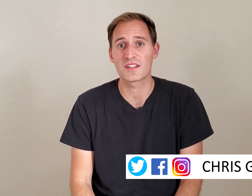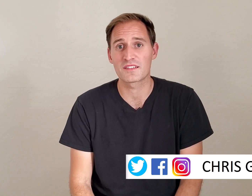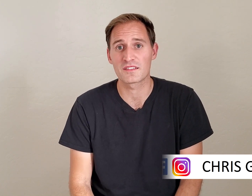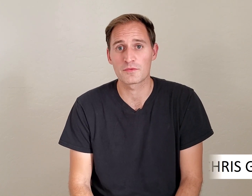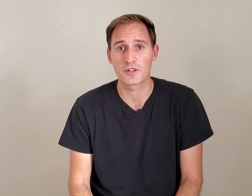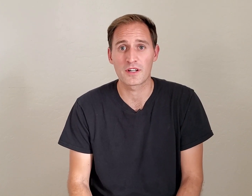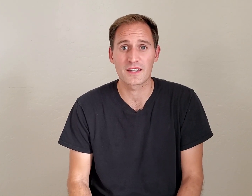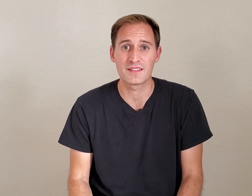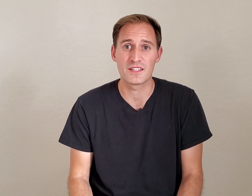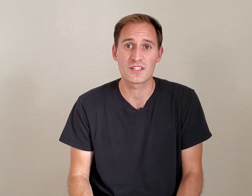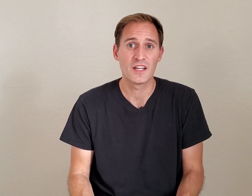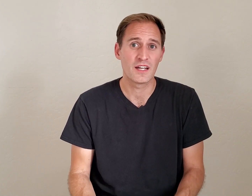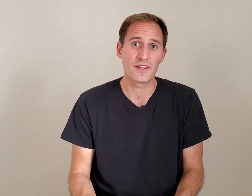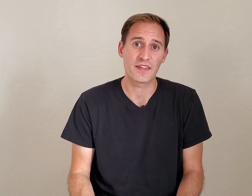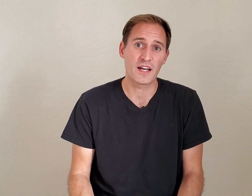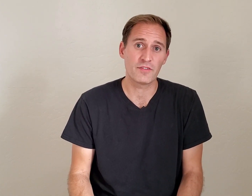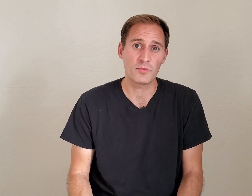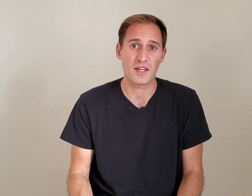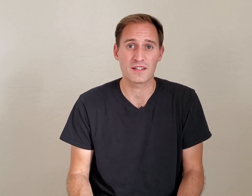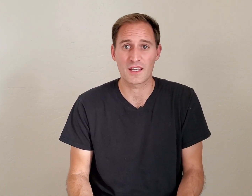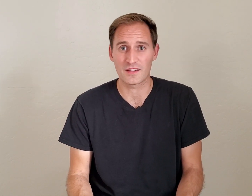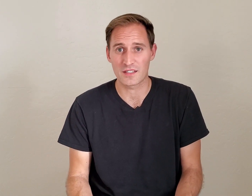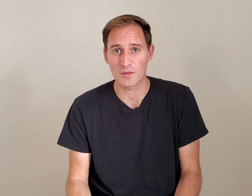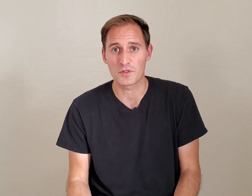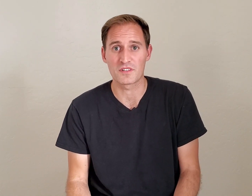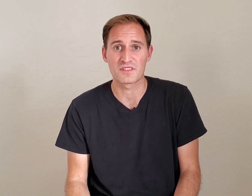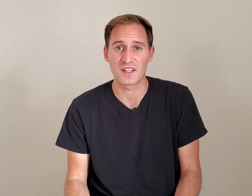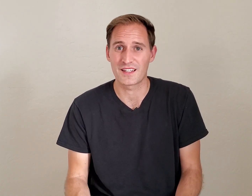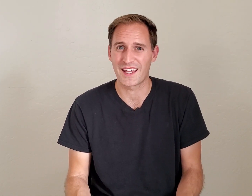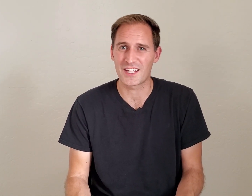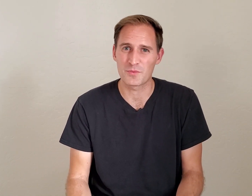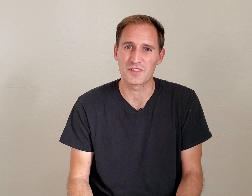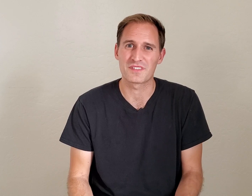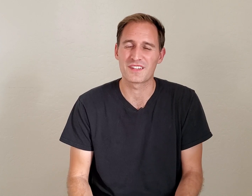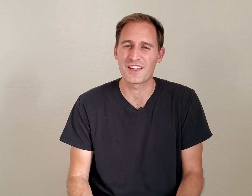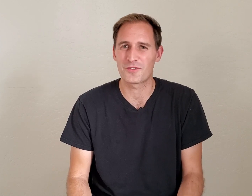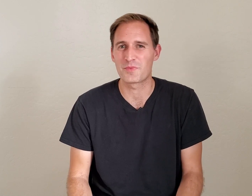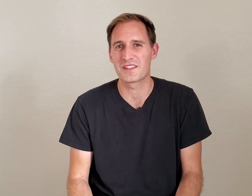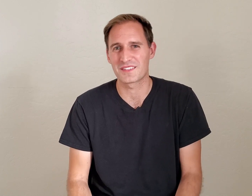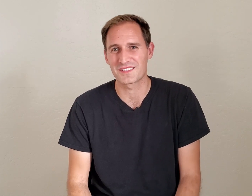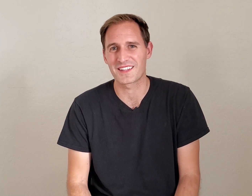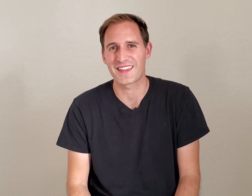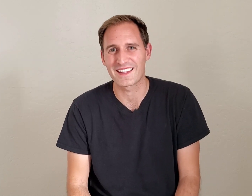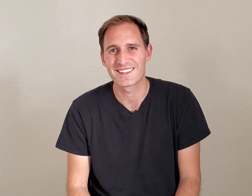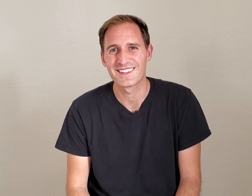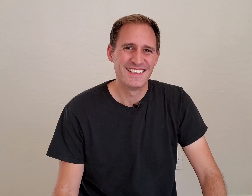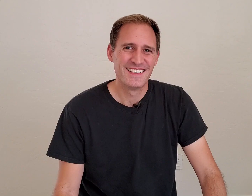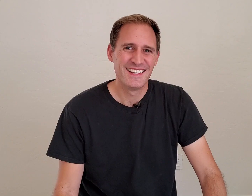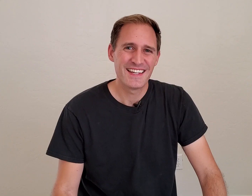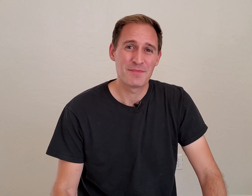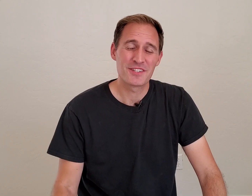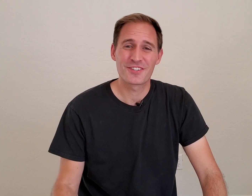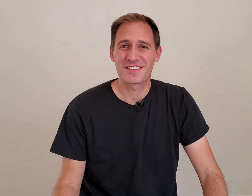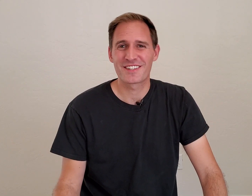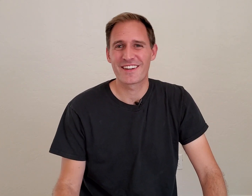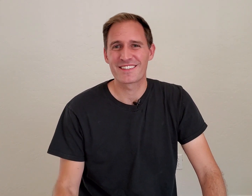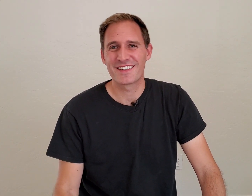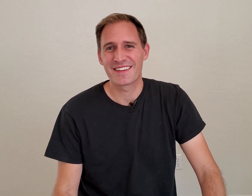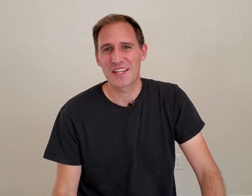lessons where I teach the alphabet and the numbers, animals, and other basics like that. And be sure to stick around until the end,